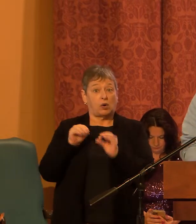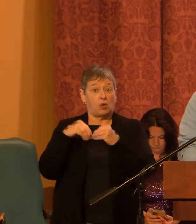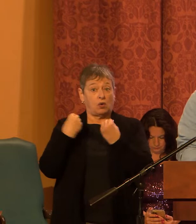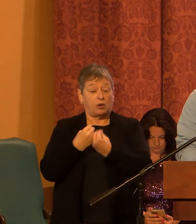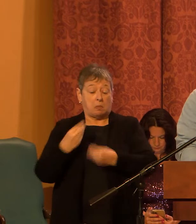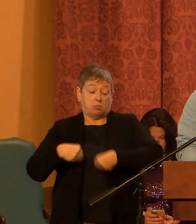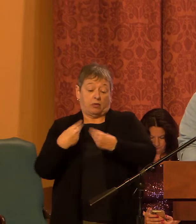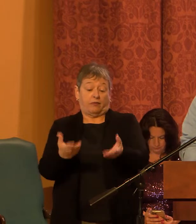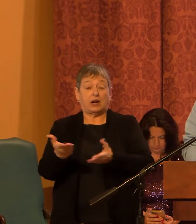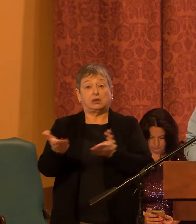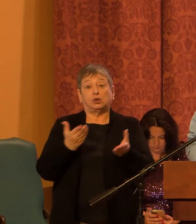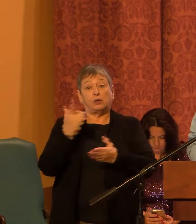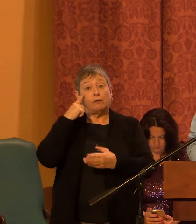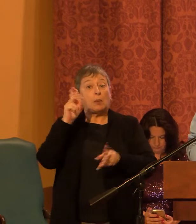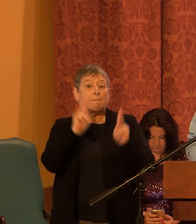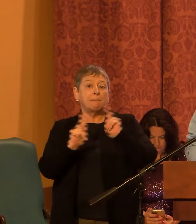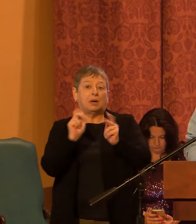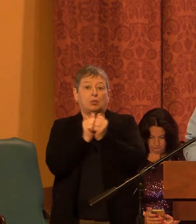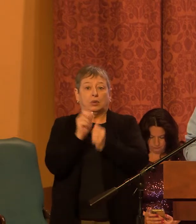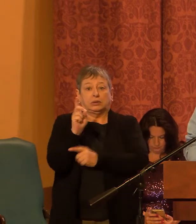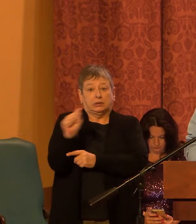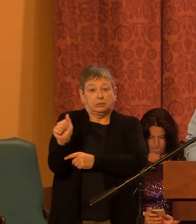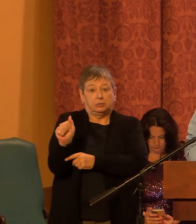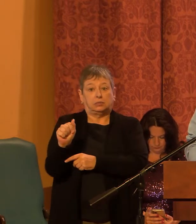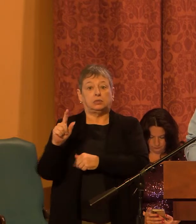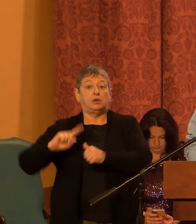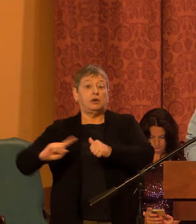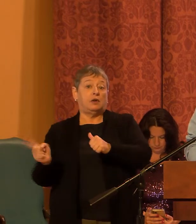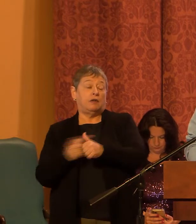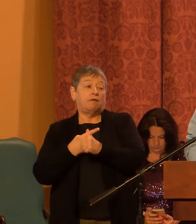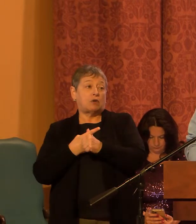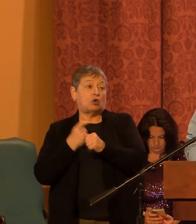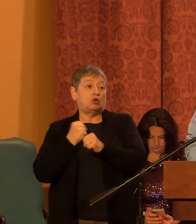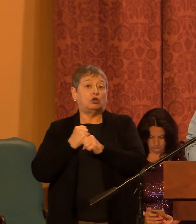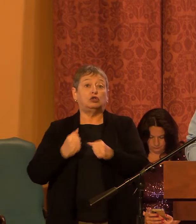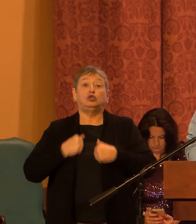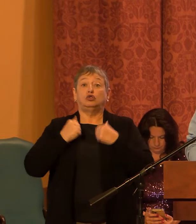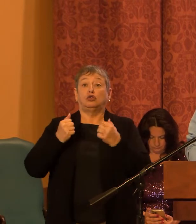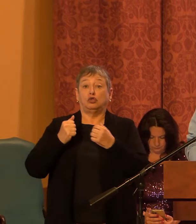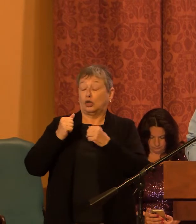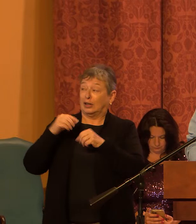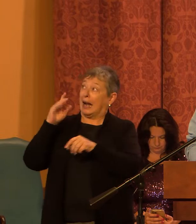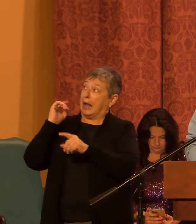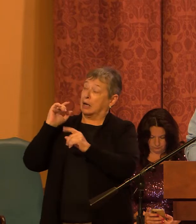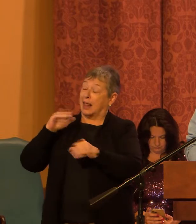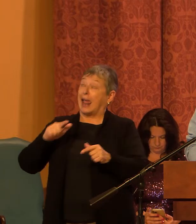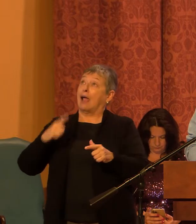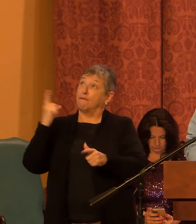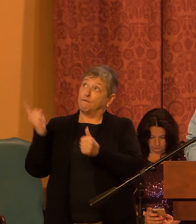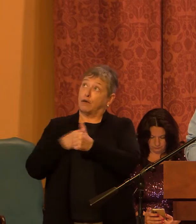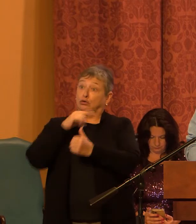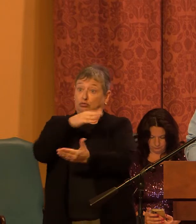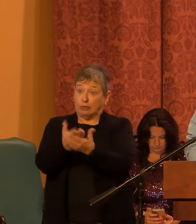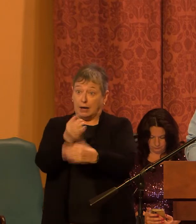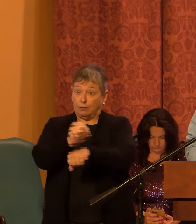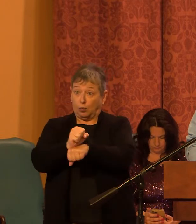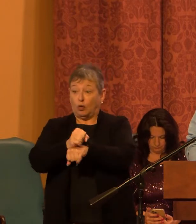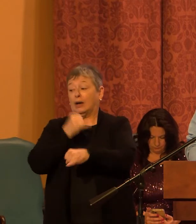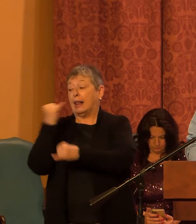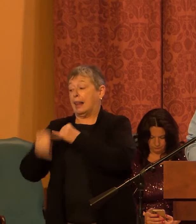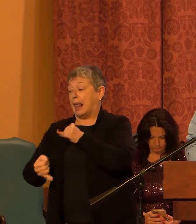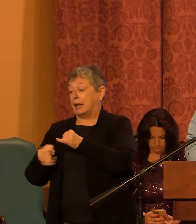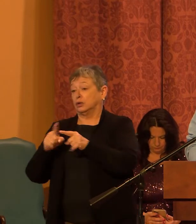for those with disabilities. She is the first to arrive to work and the last to leave, ensuring that those with